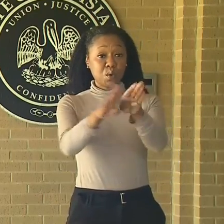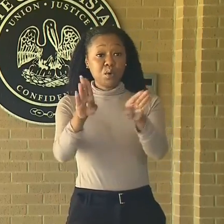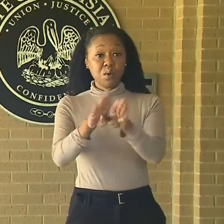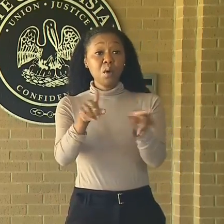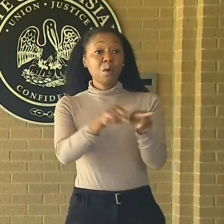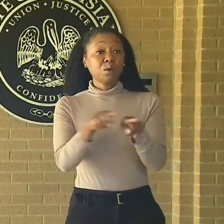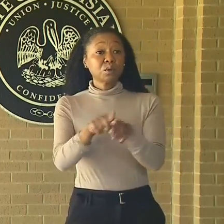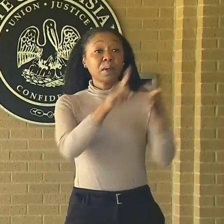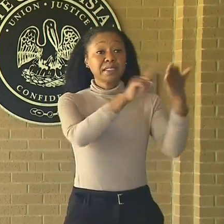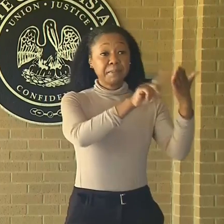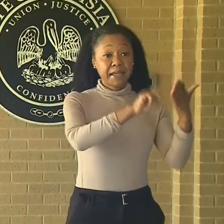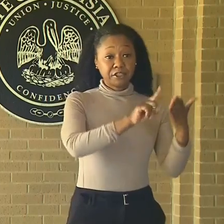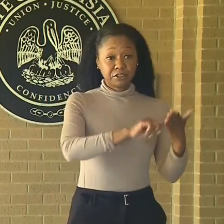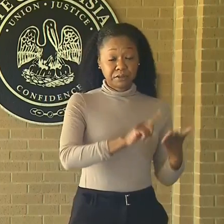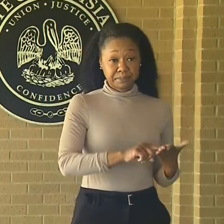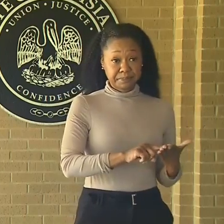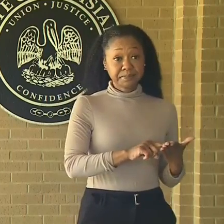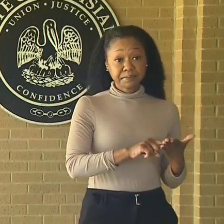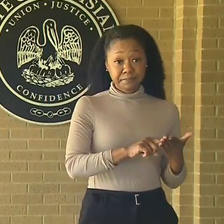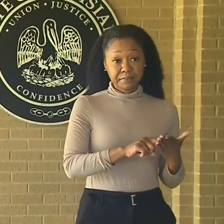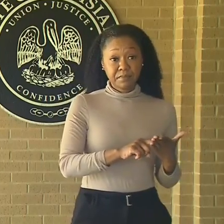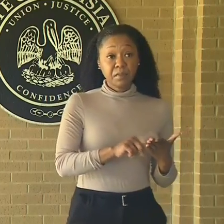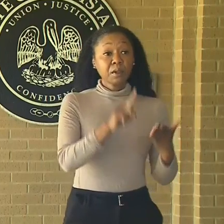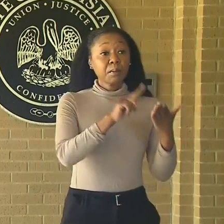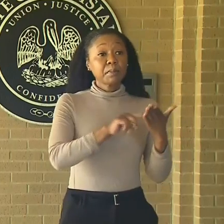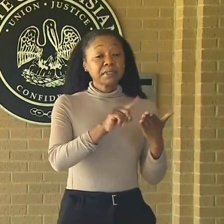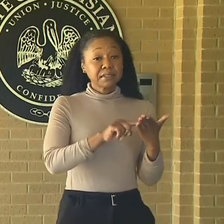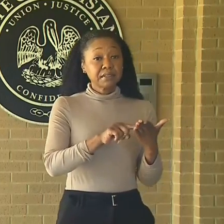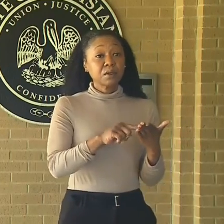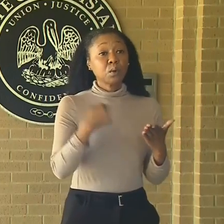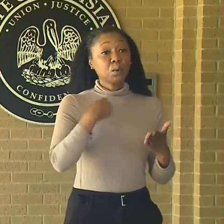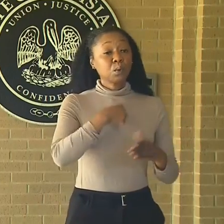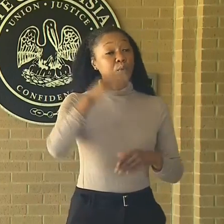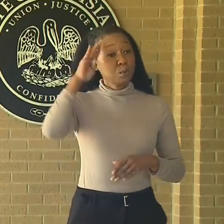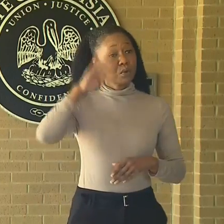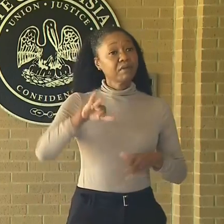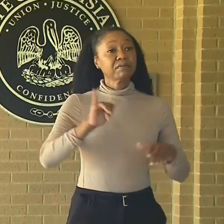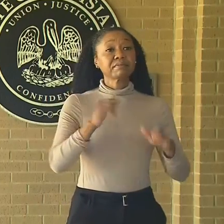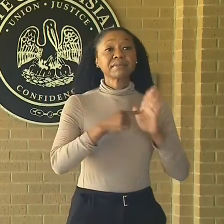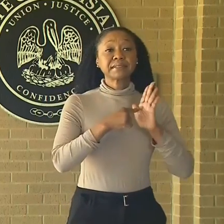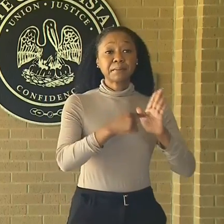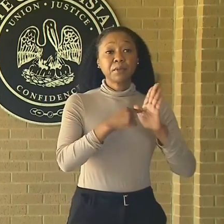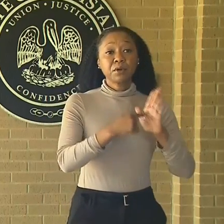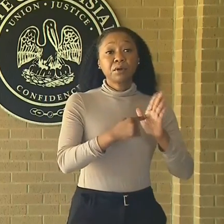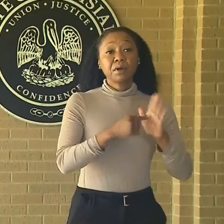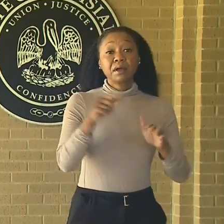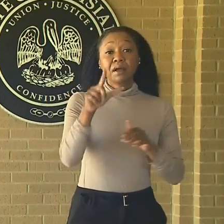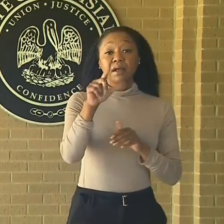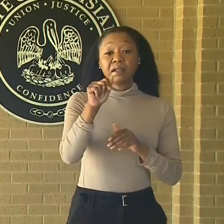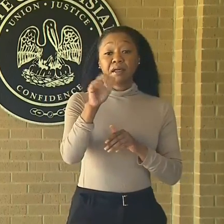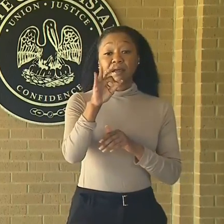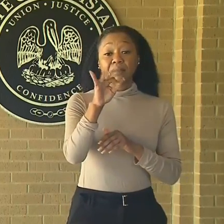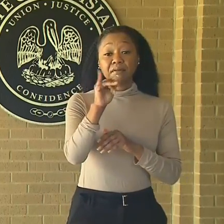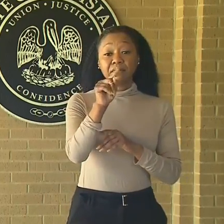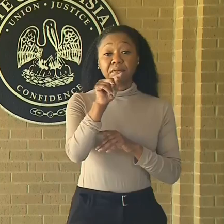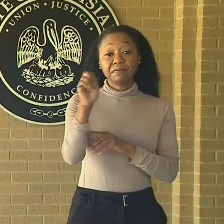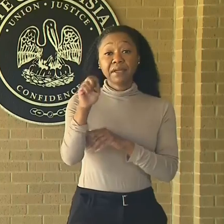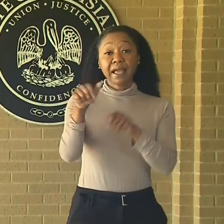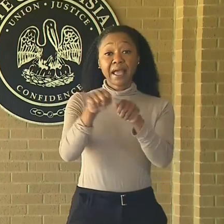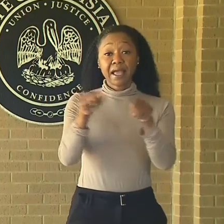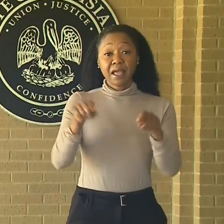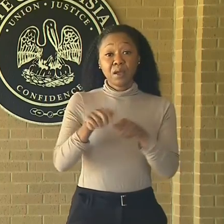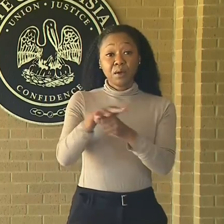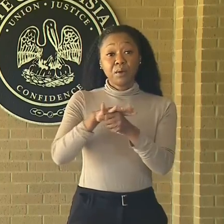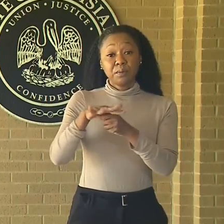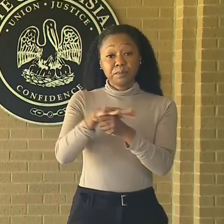inspections where inspections are warranted, because we know, for example, in the Lafitte area, that there